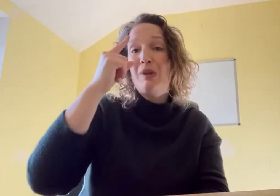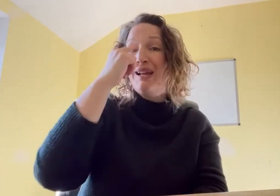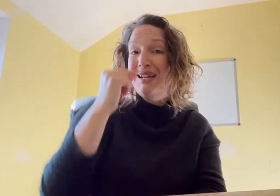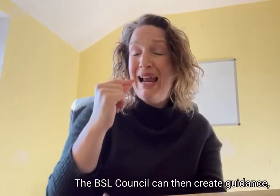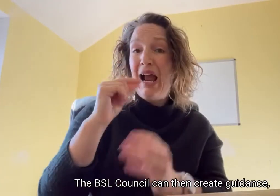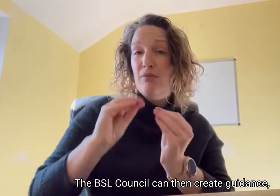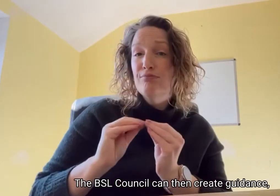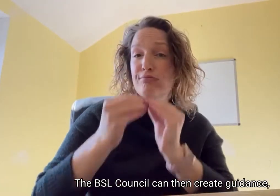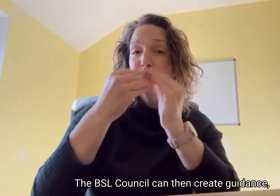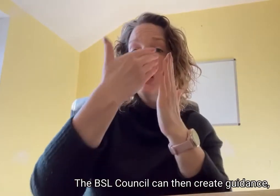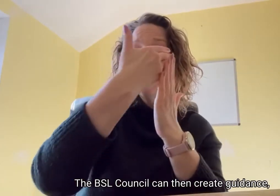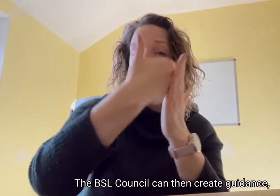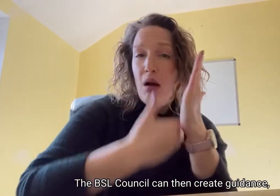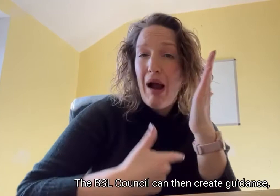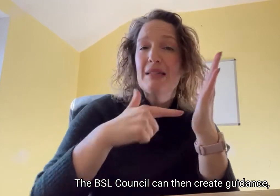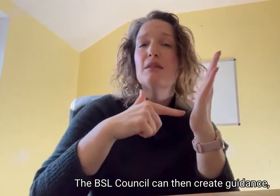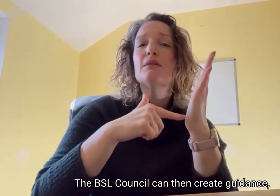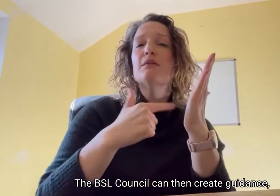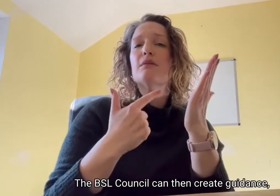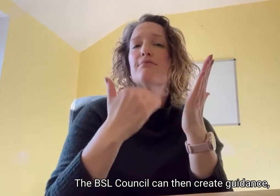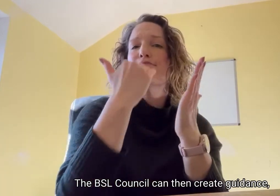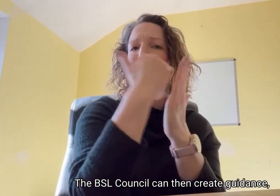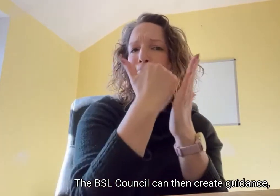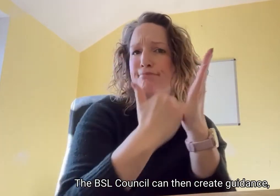The BSL Council can then create guidance